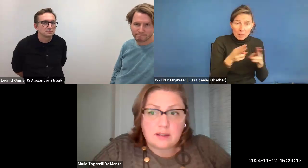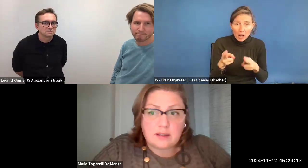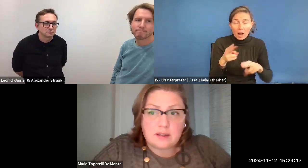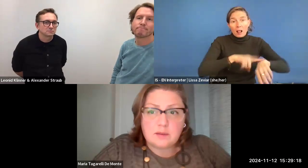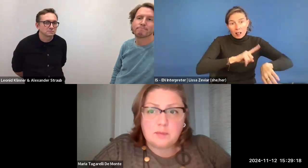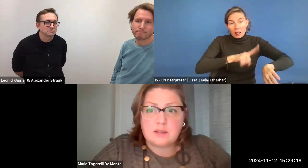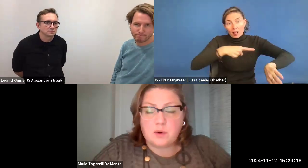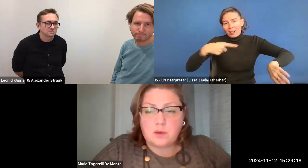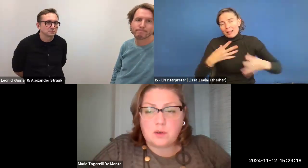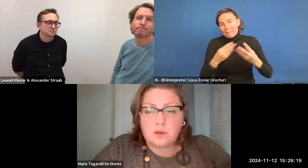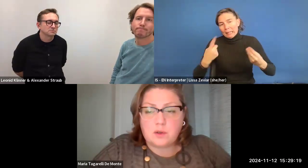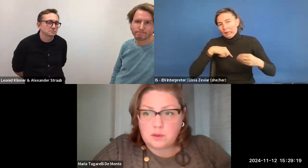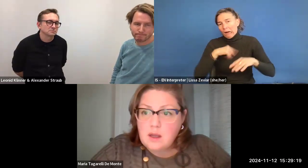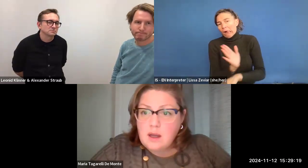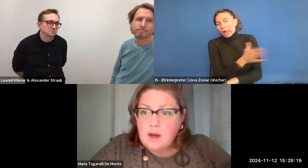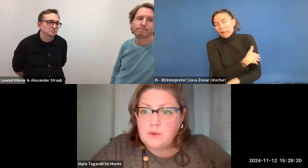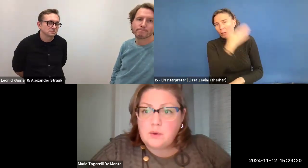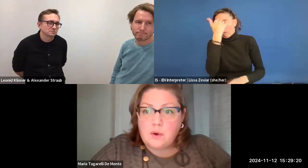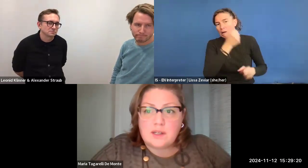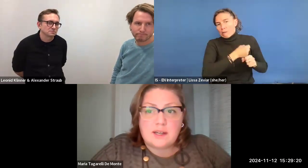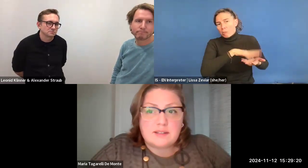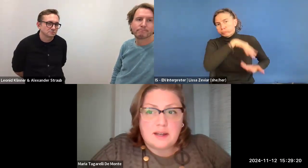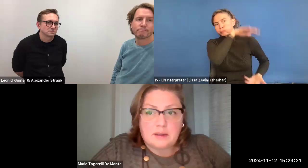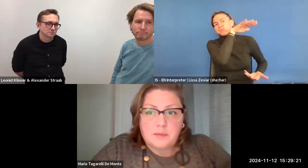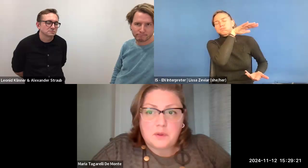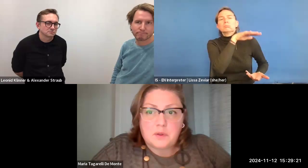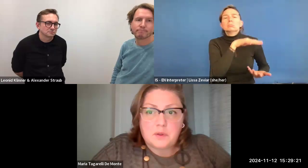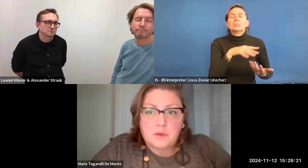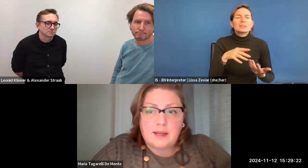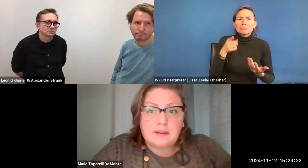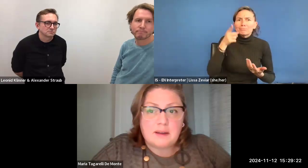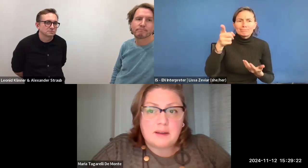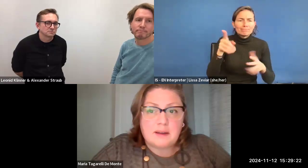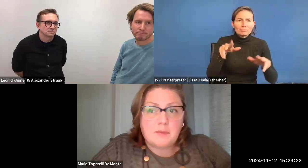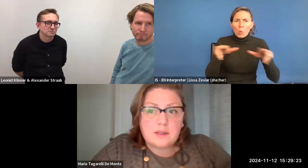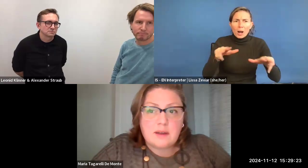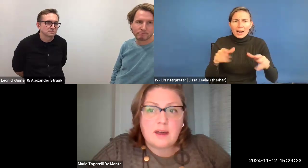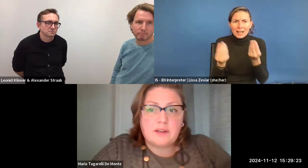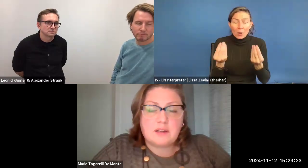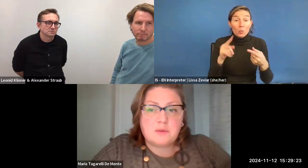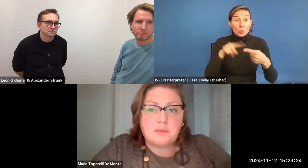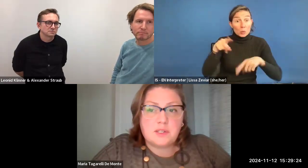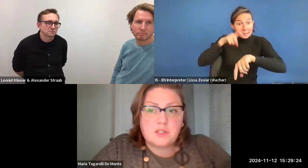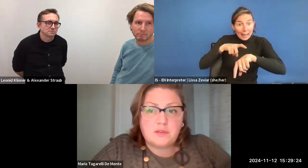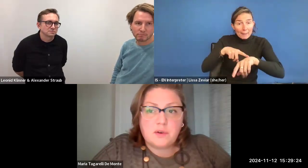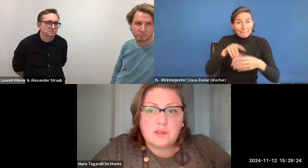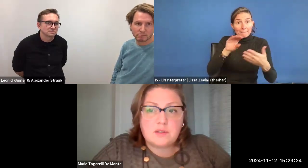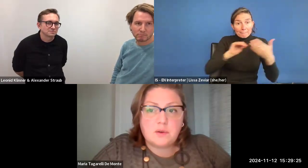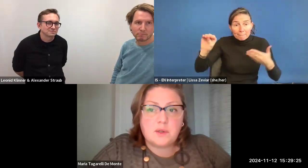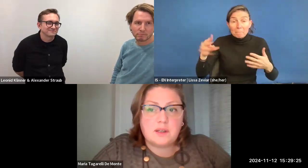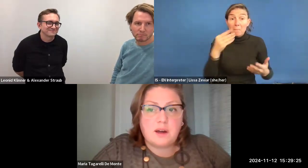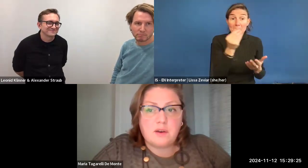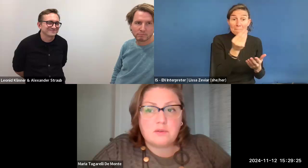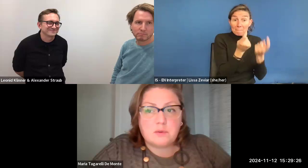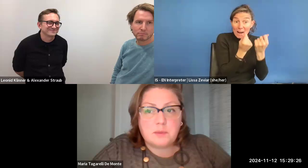it's neglected because of high workload. How do you organize that? Do you plan time for it, have an extra budget for